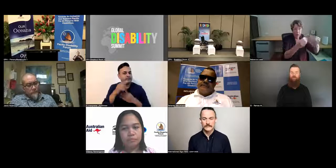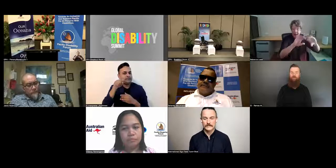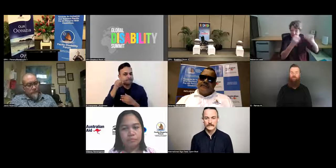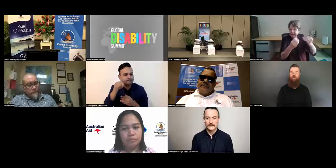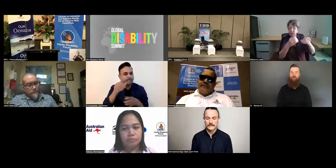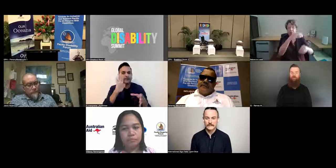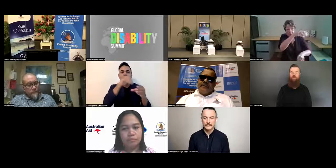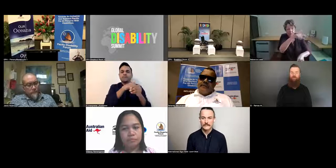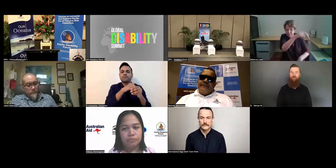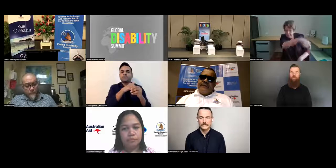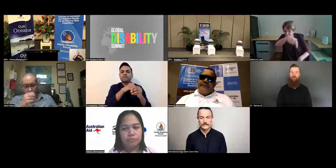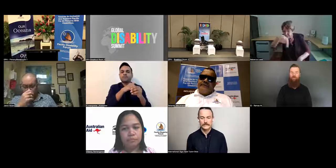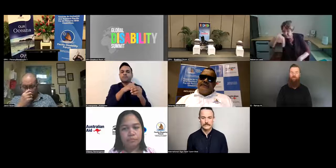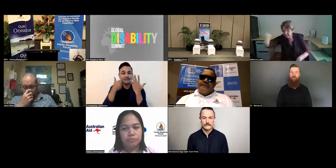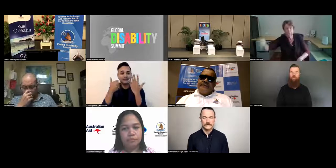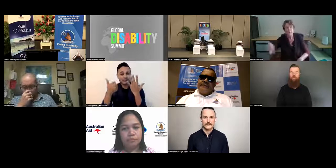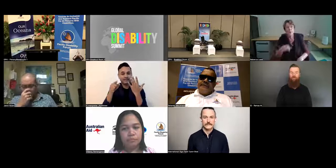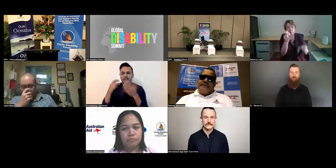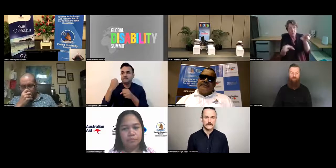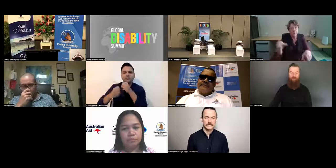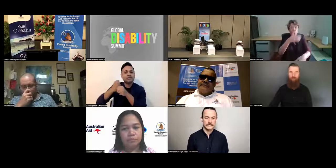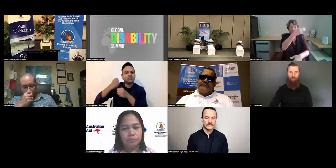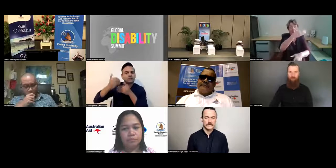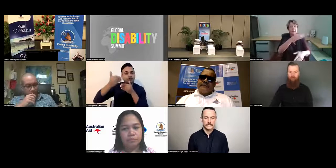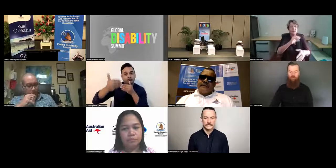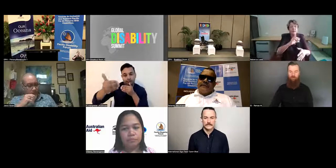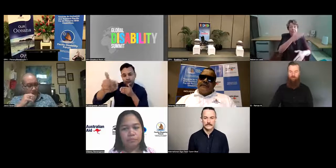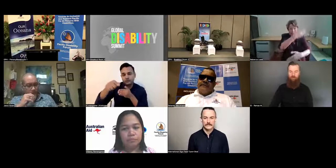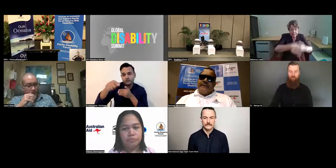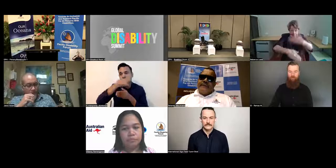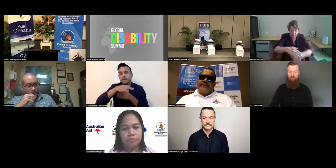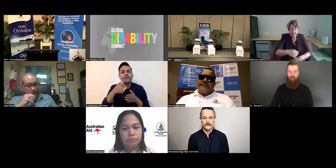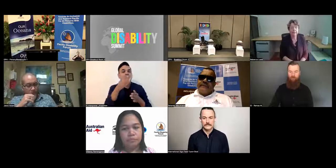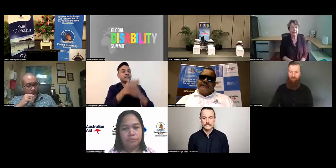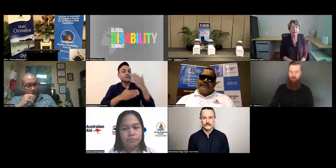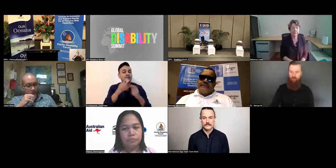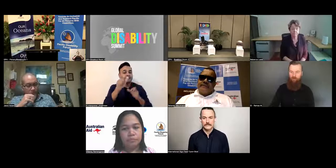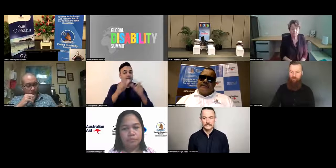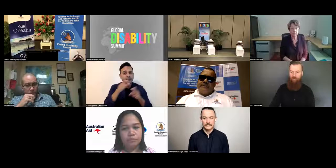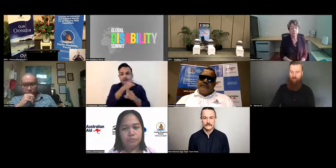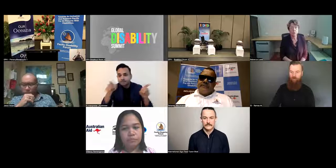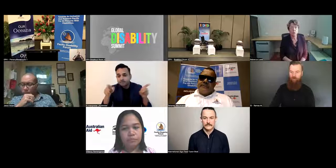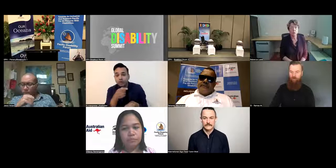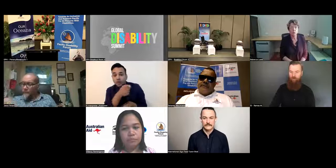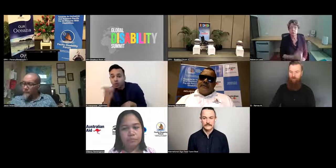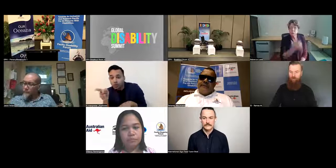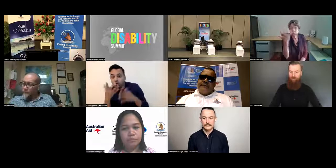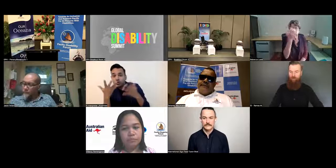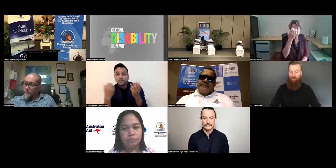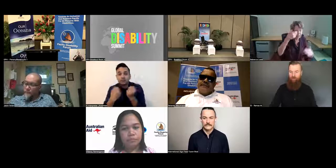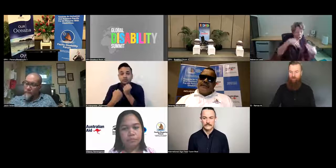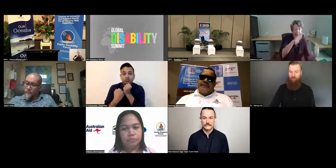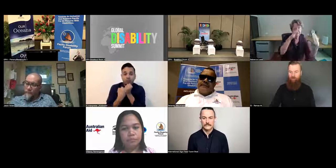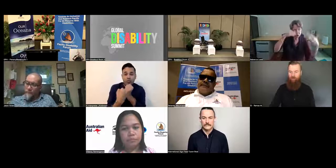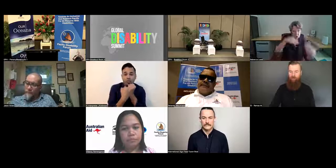advocates, identify opportunities and challenges around disability inclusion in our region. And